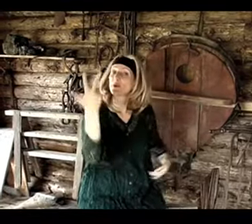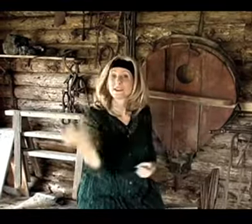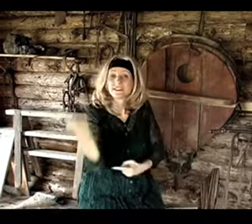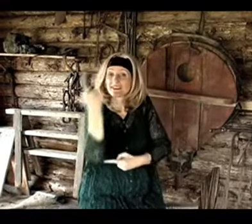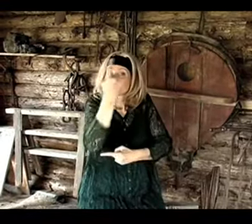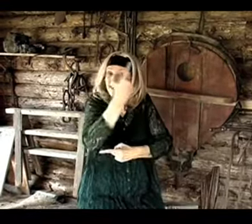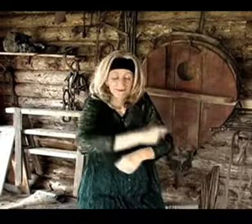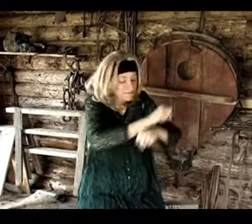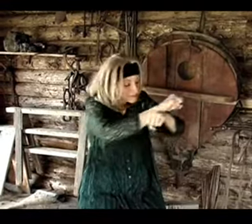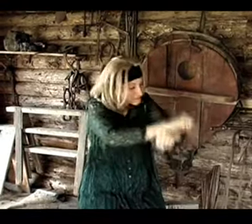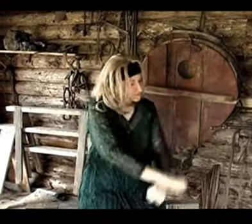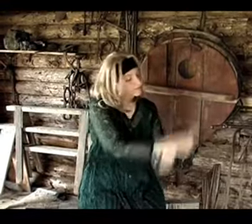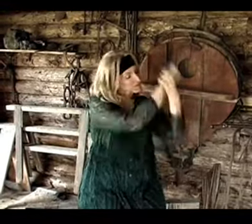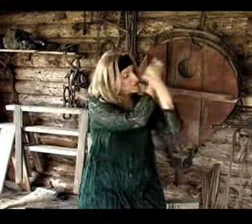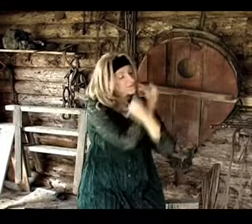3 days.